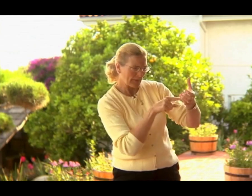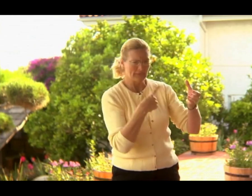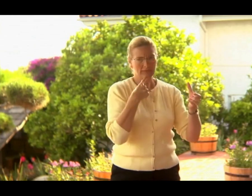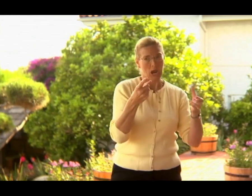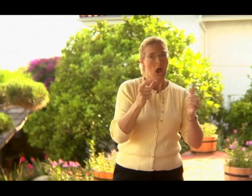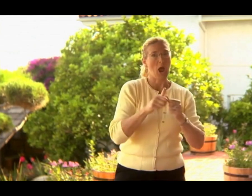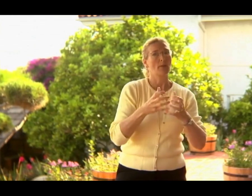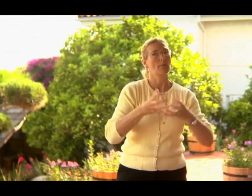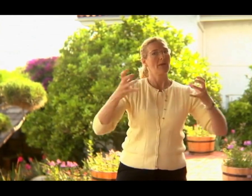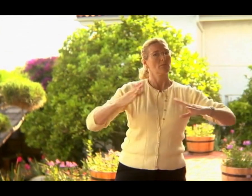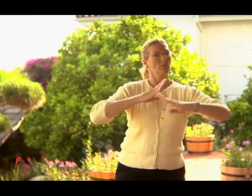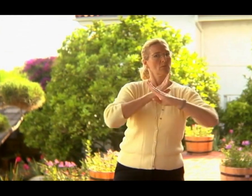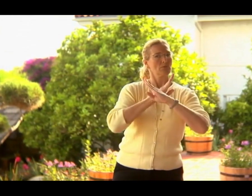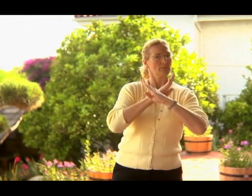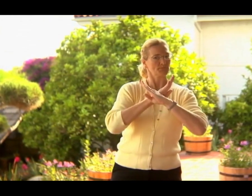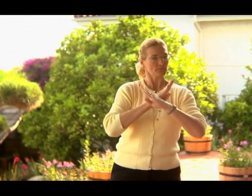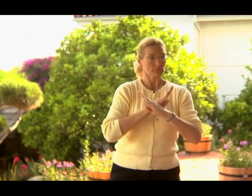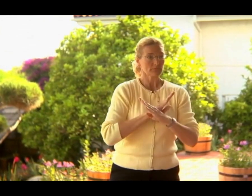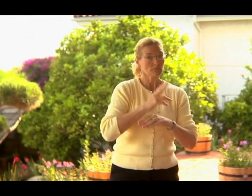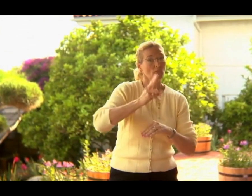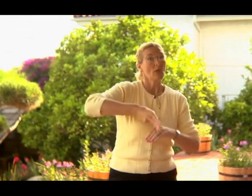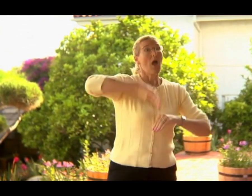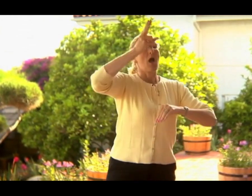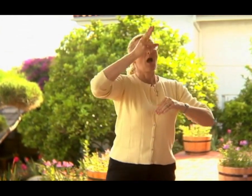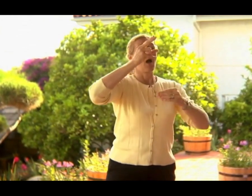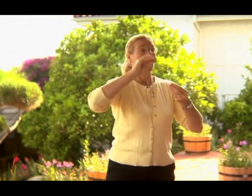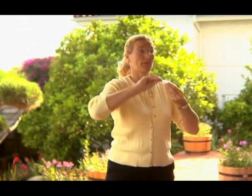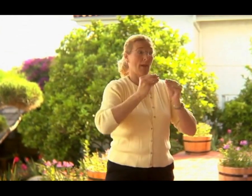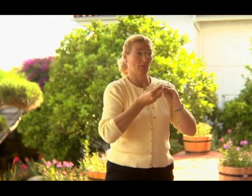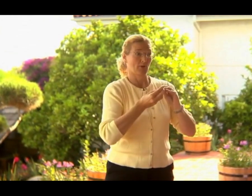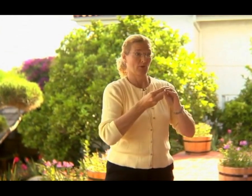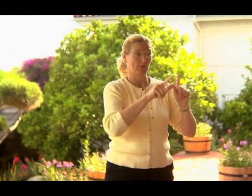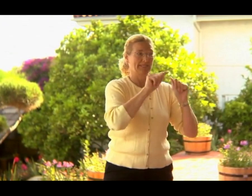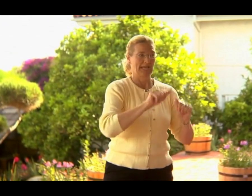So the higher the number, the longer you can stay in the sun without damaging your skin.